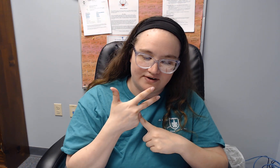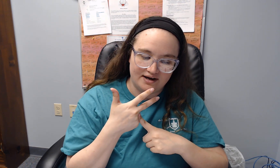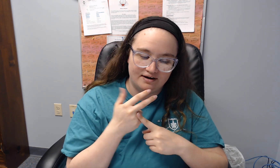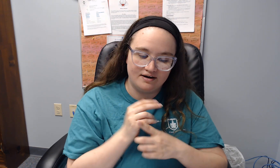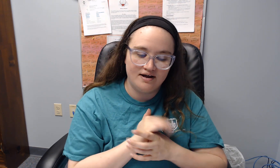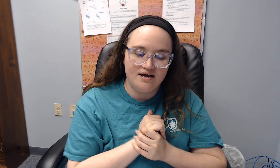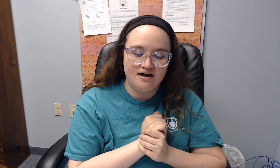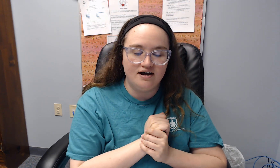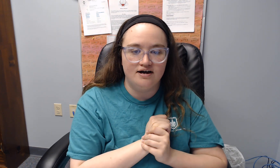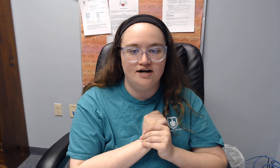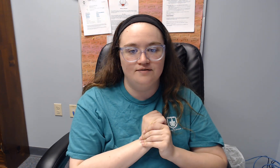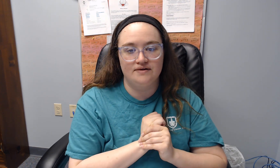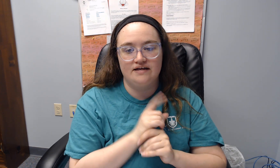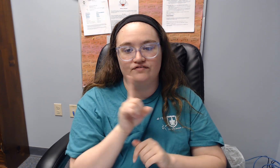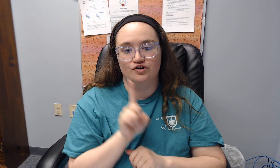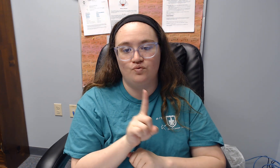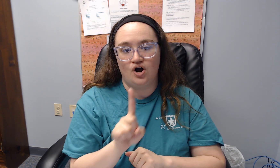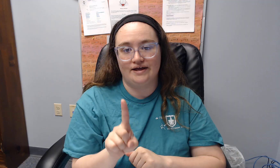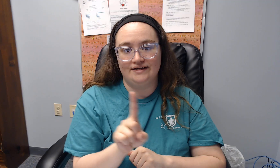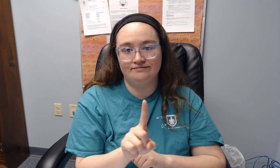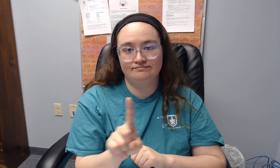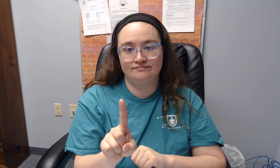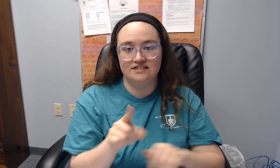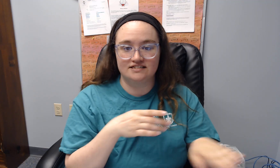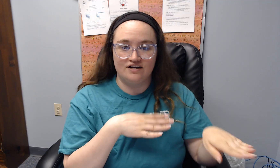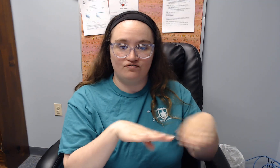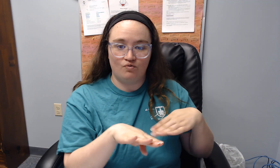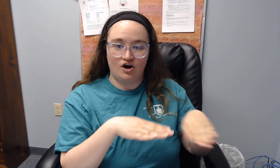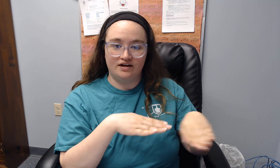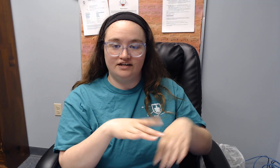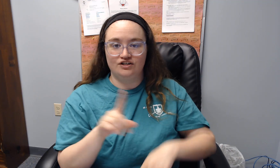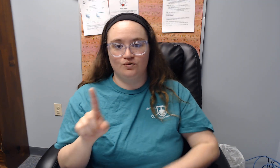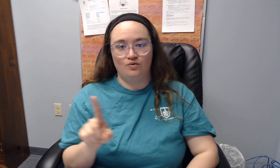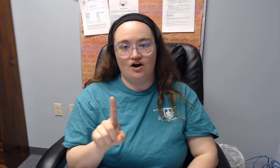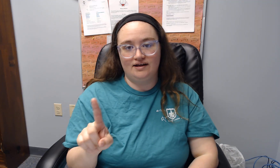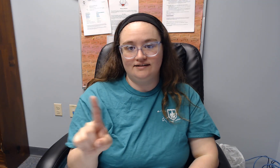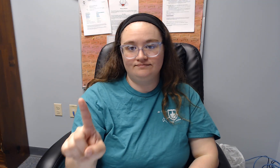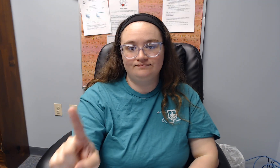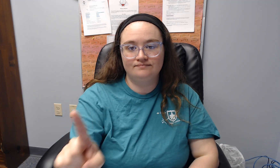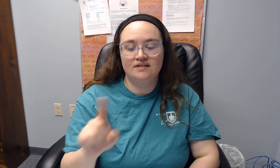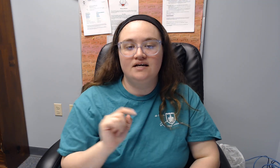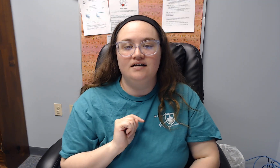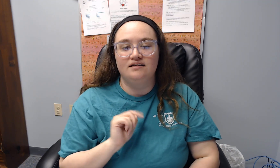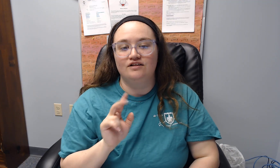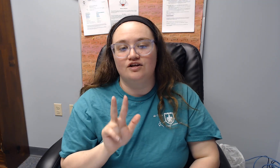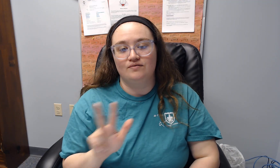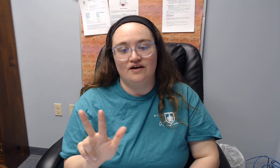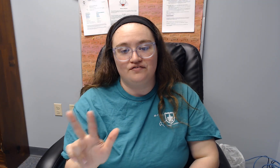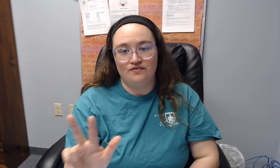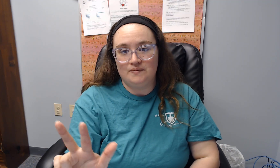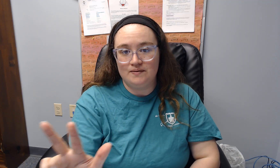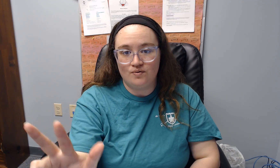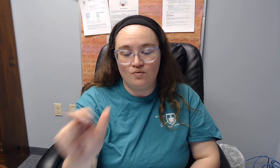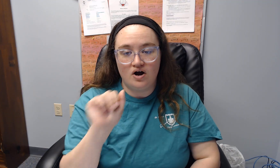classifier. If you're walking, instead of walking, you're walking. You can have 3 people